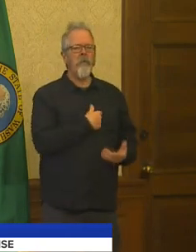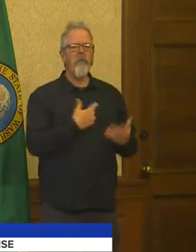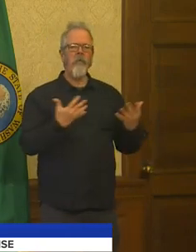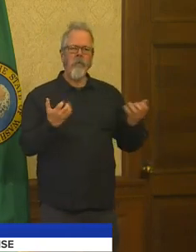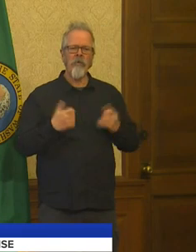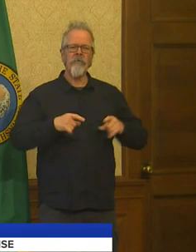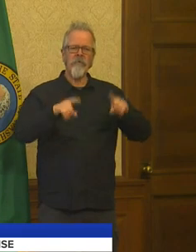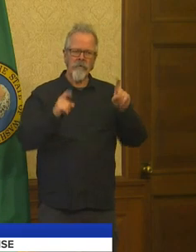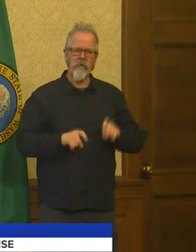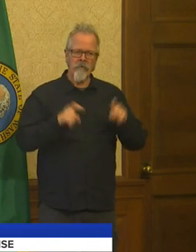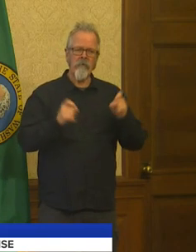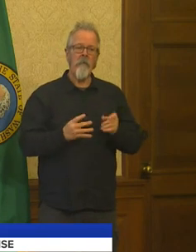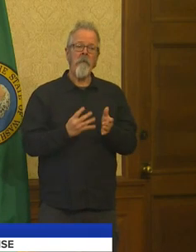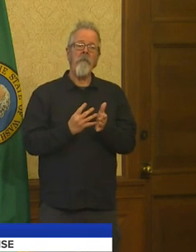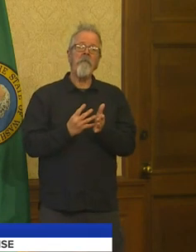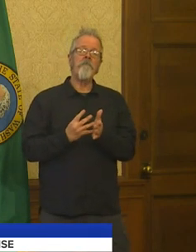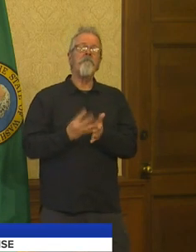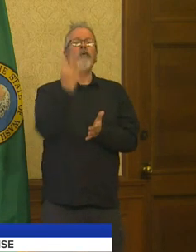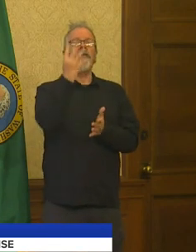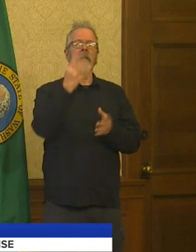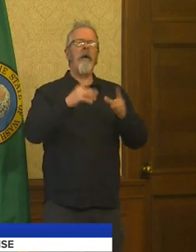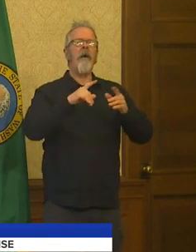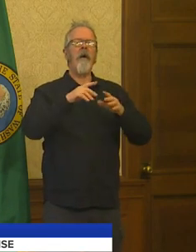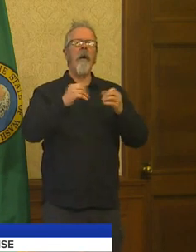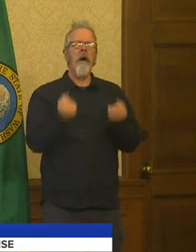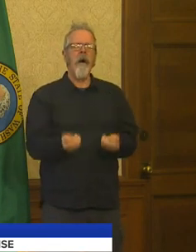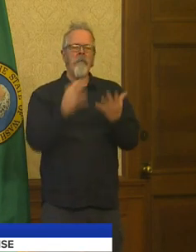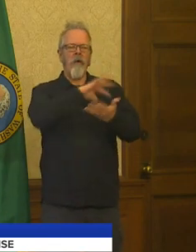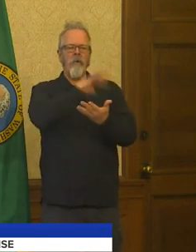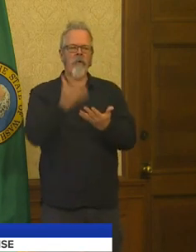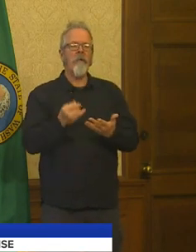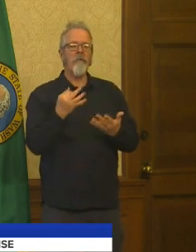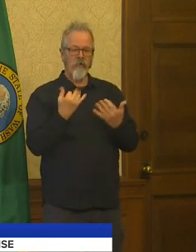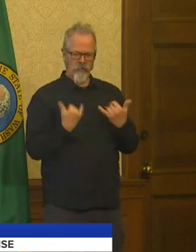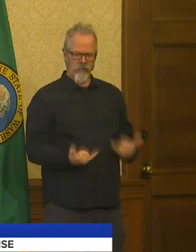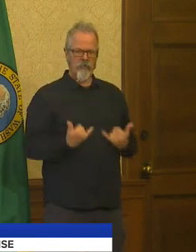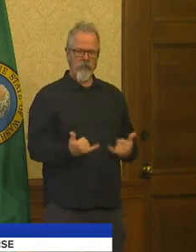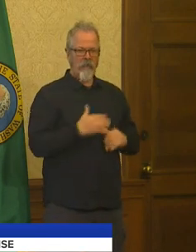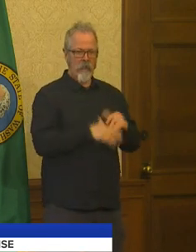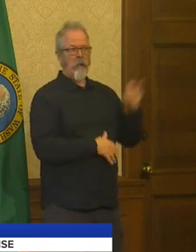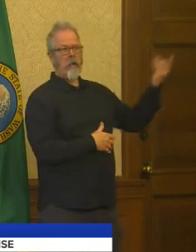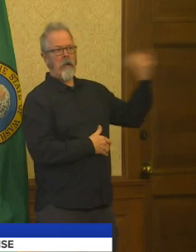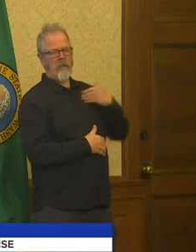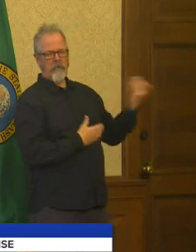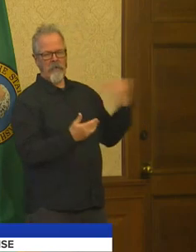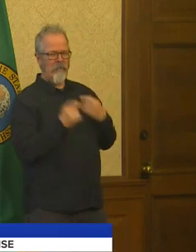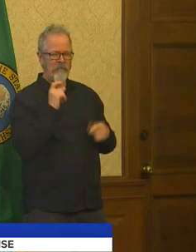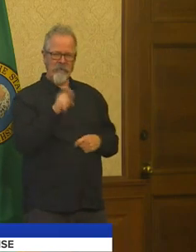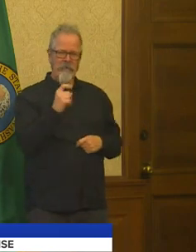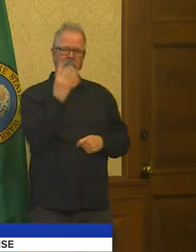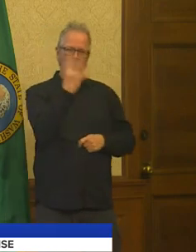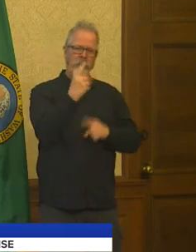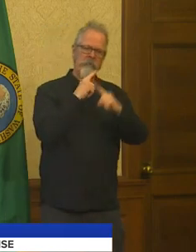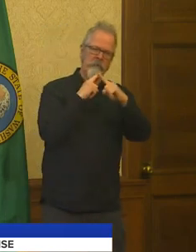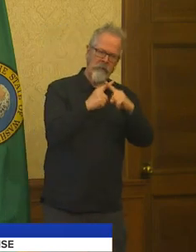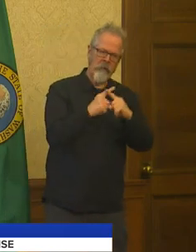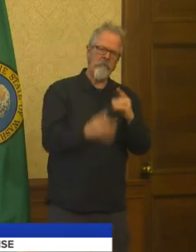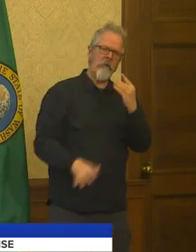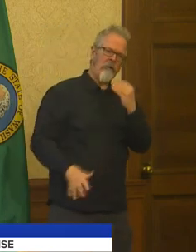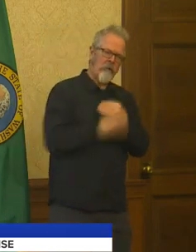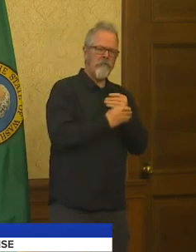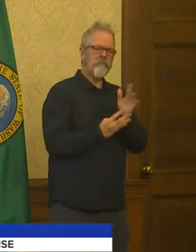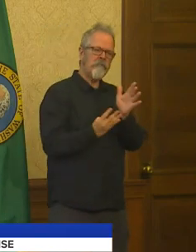testing today as soon as possible. The good news is we have developed additional analytical